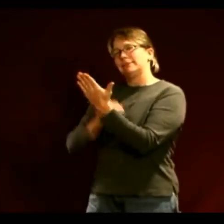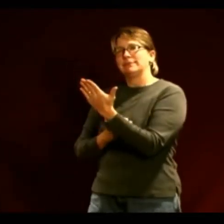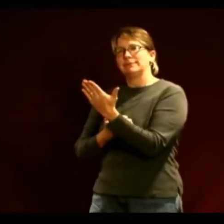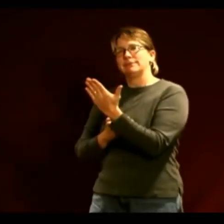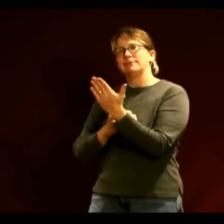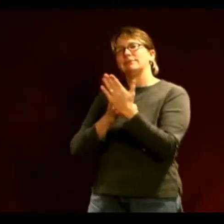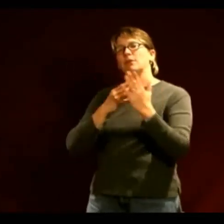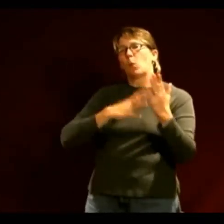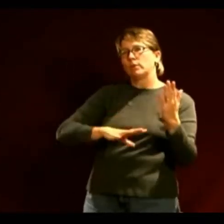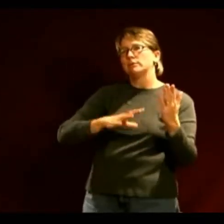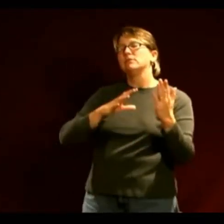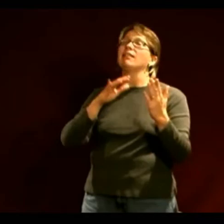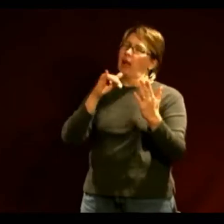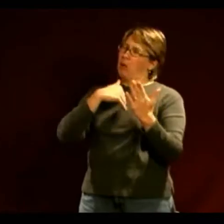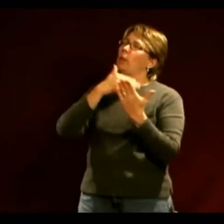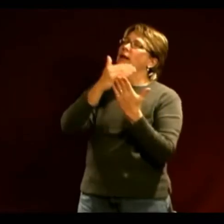rent canoes from the outfitters.